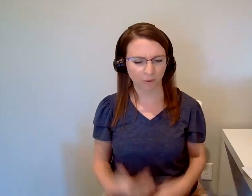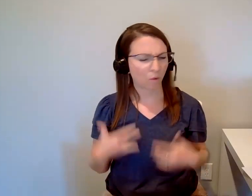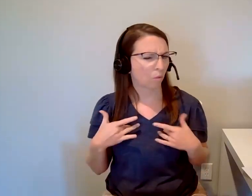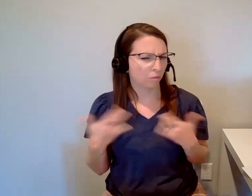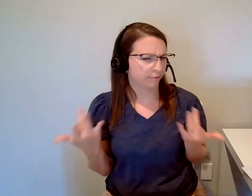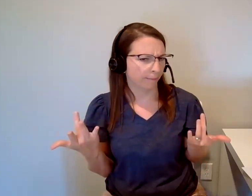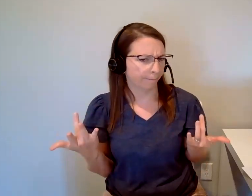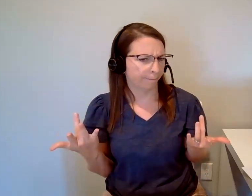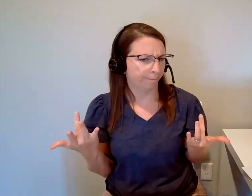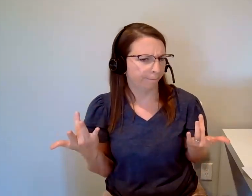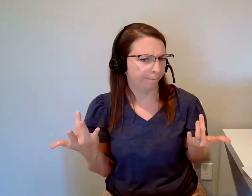What's up?